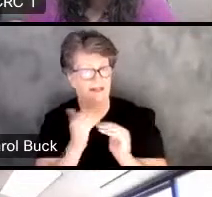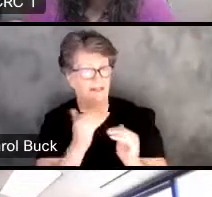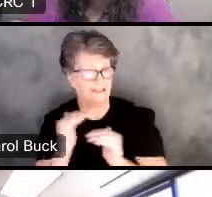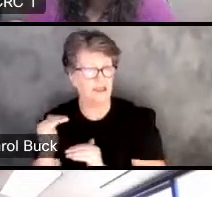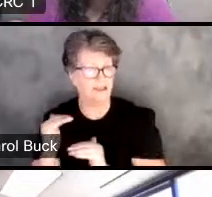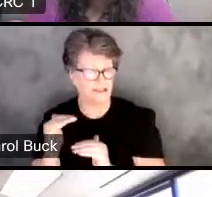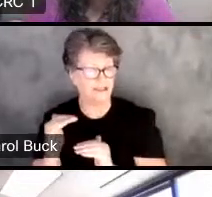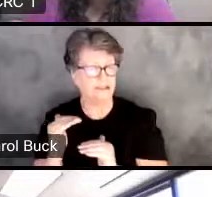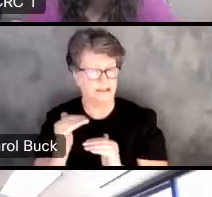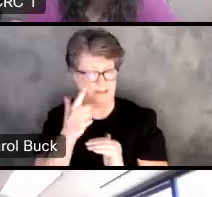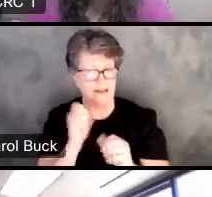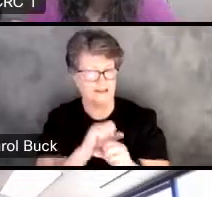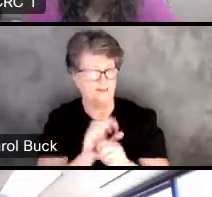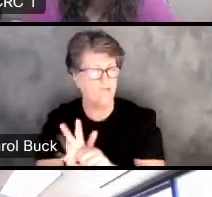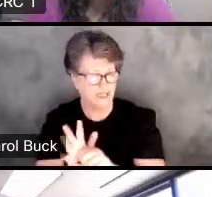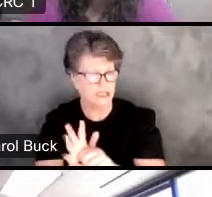limitation due to COVID